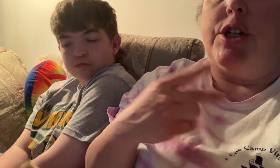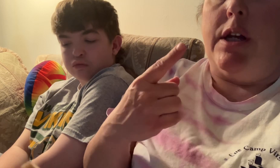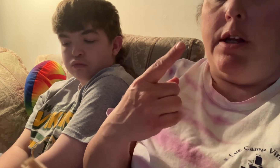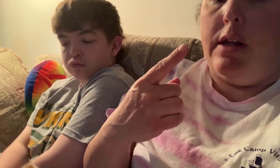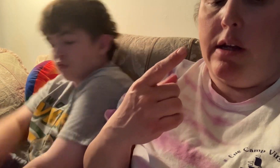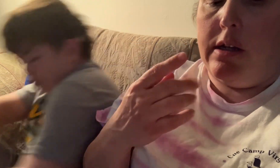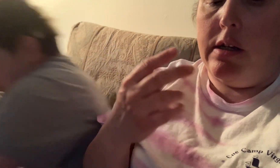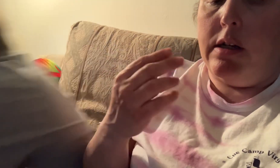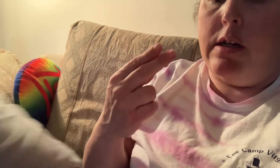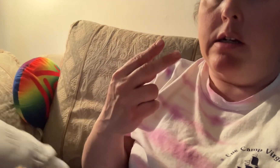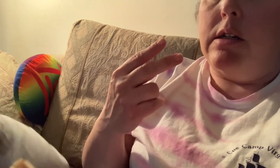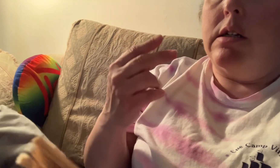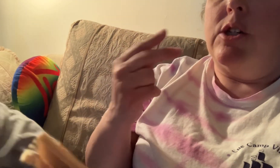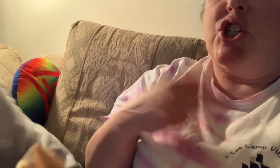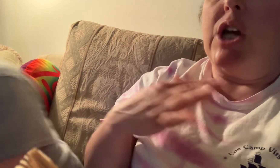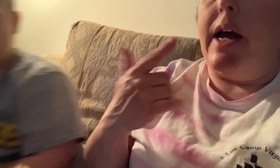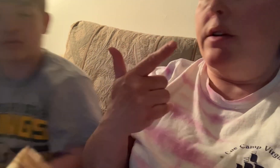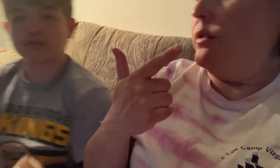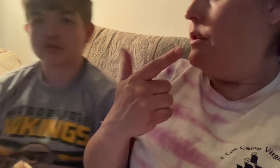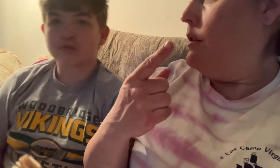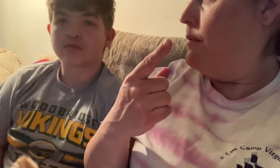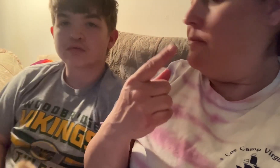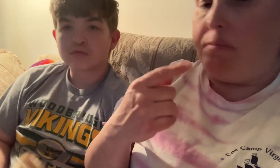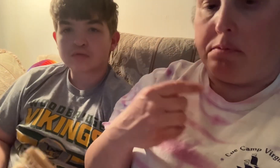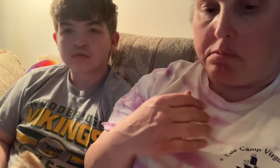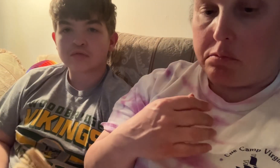wretched child.